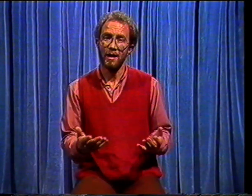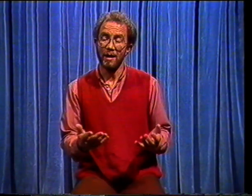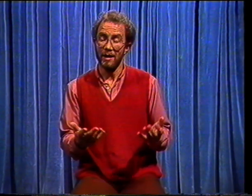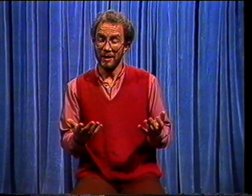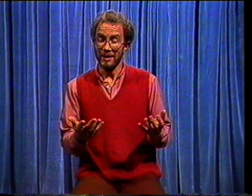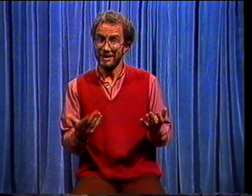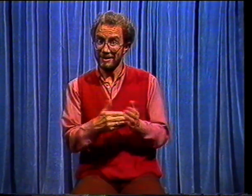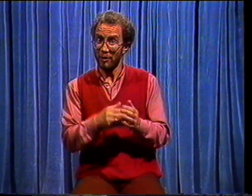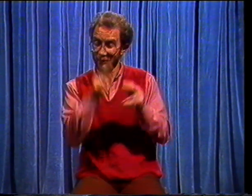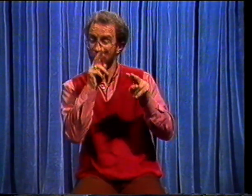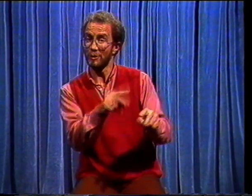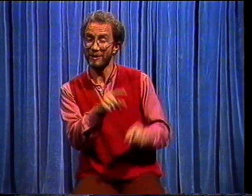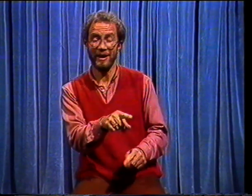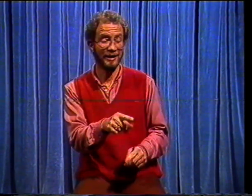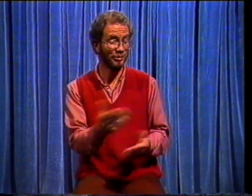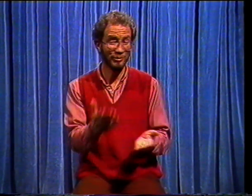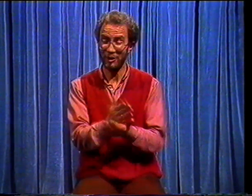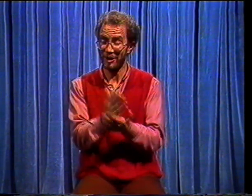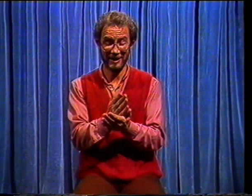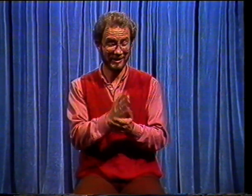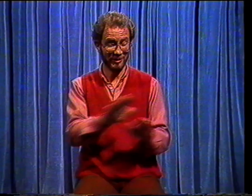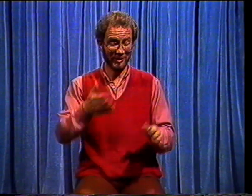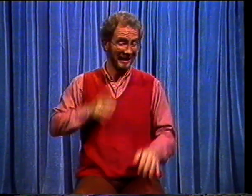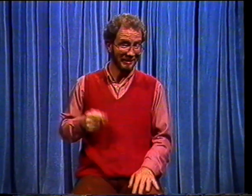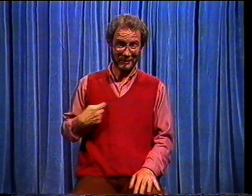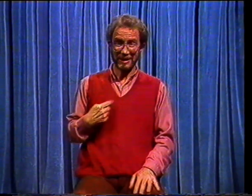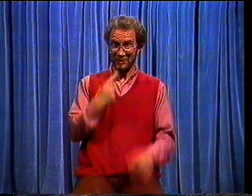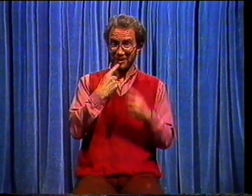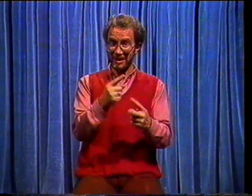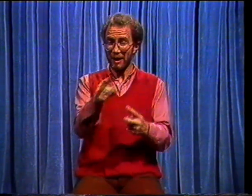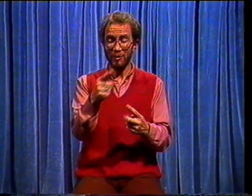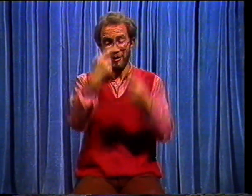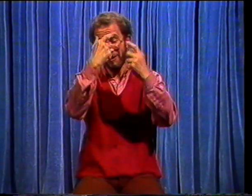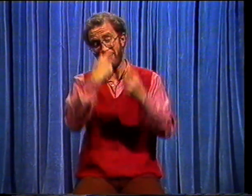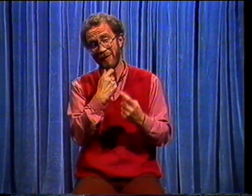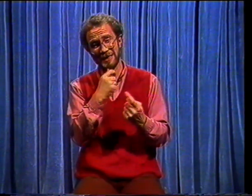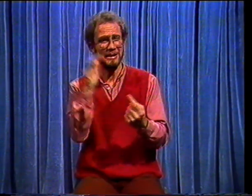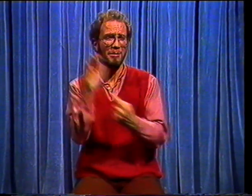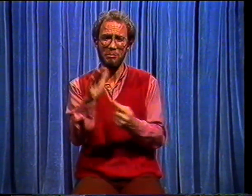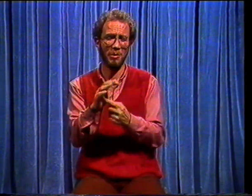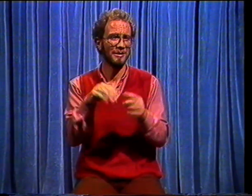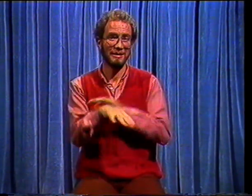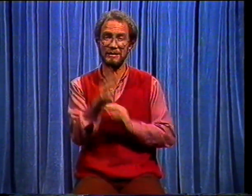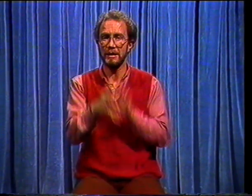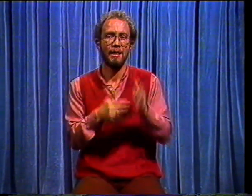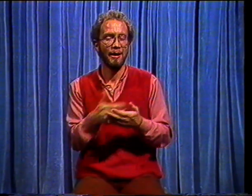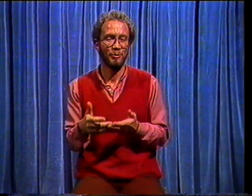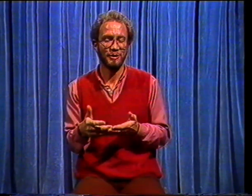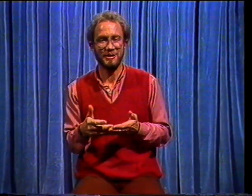Well, now you've watched that, you certainly don't need me to tell you that the face is important in sign language.